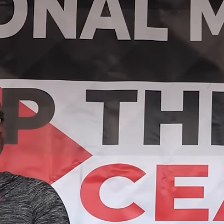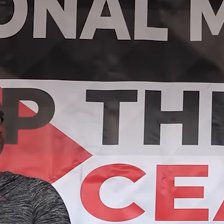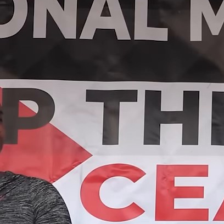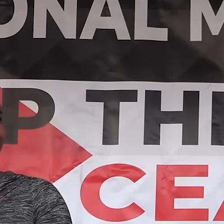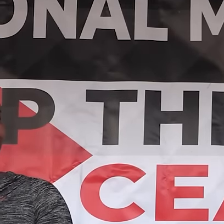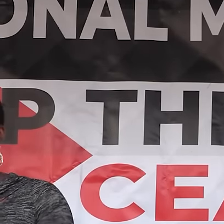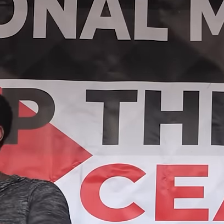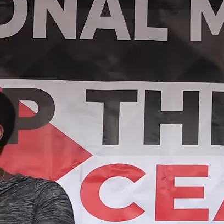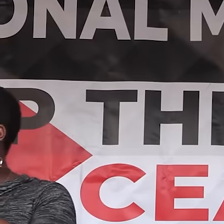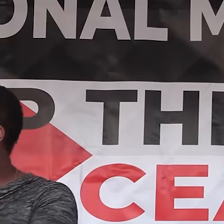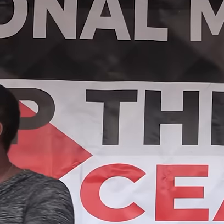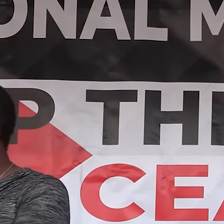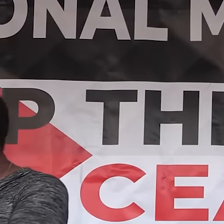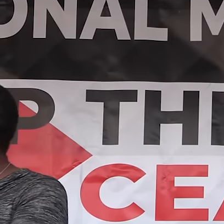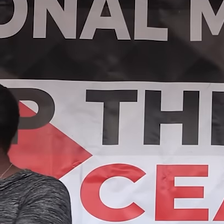My brothers and sisters,